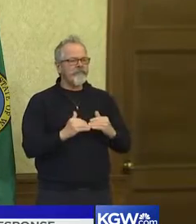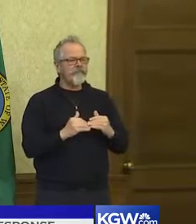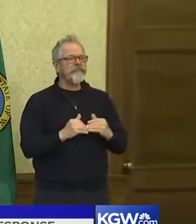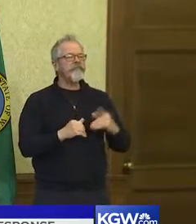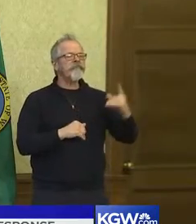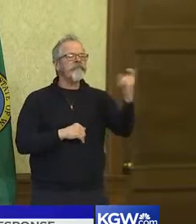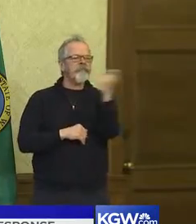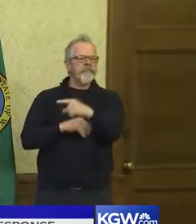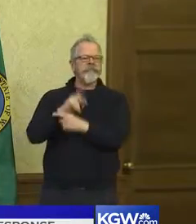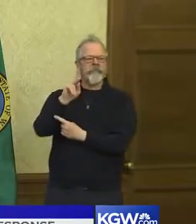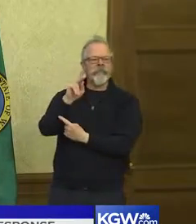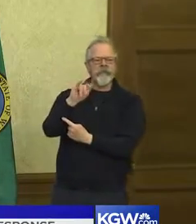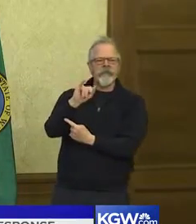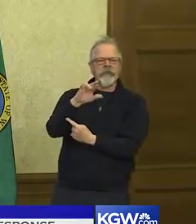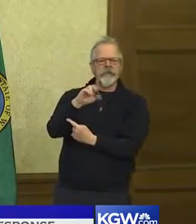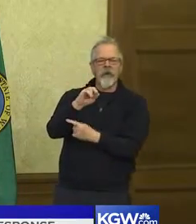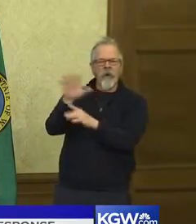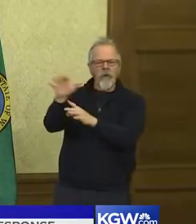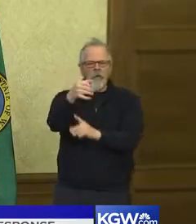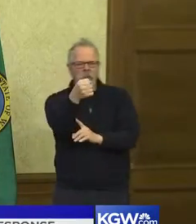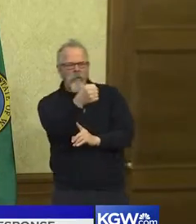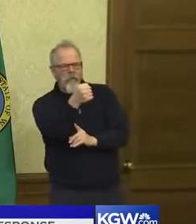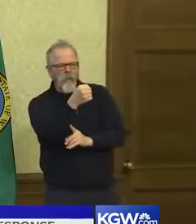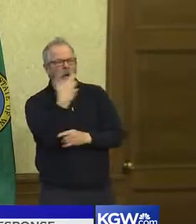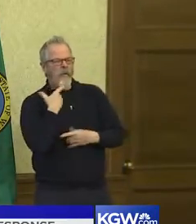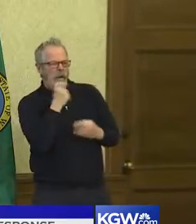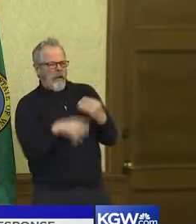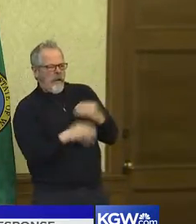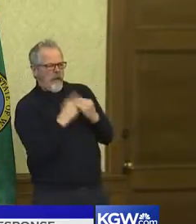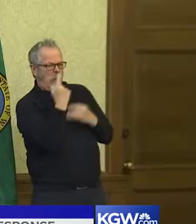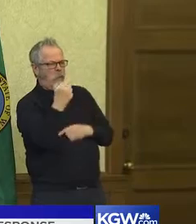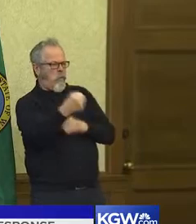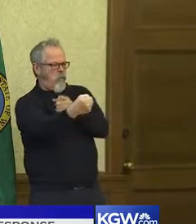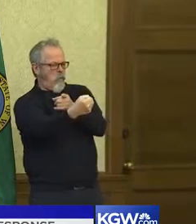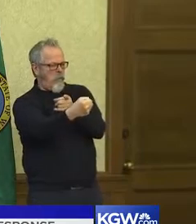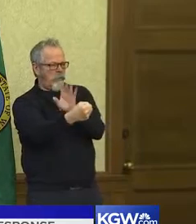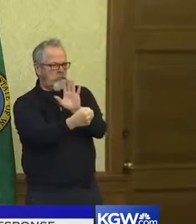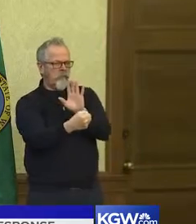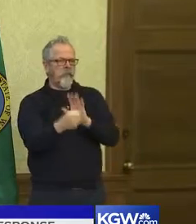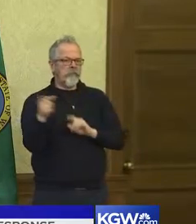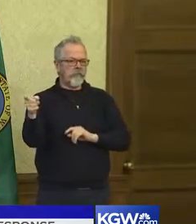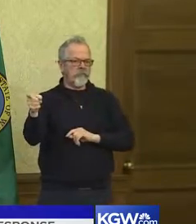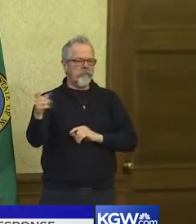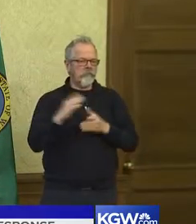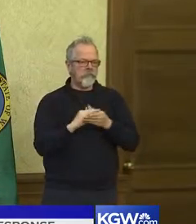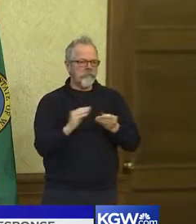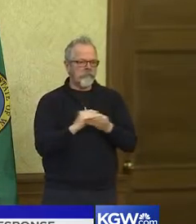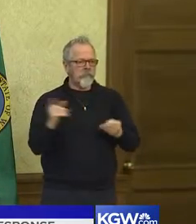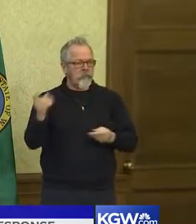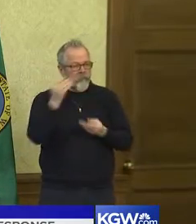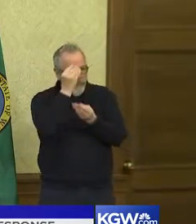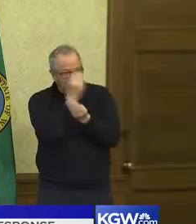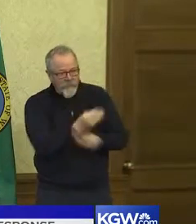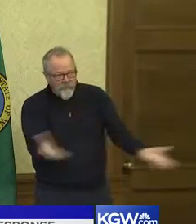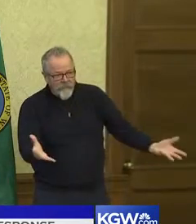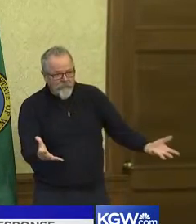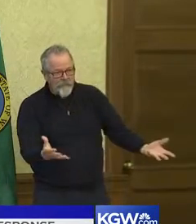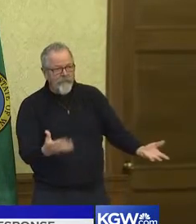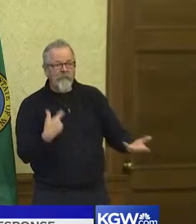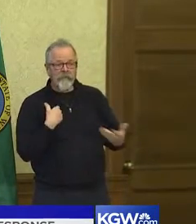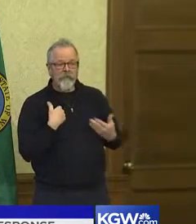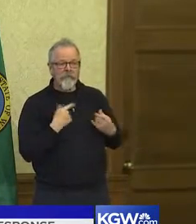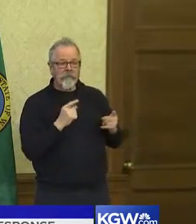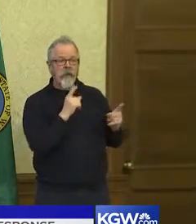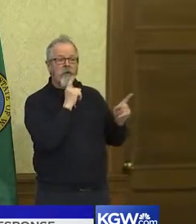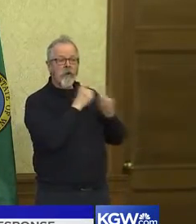one moment, because I did want to add something in the last thing. I want to say that I've been talking to Vice President Mike Pence about these